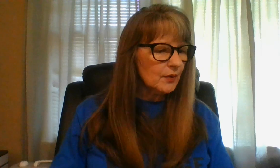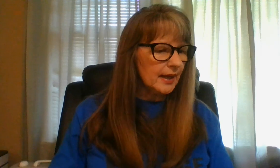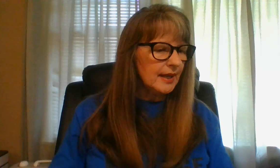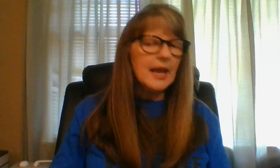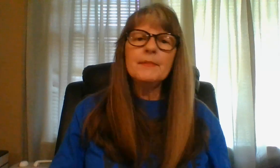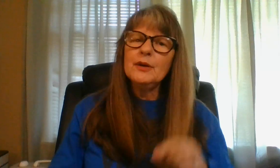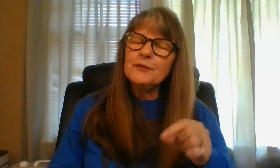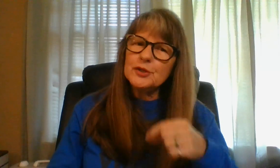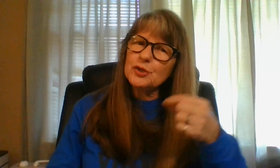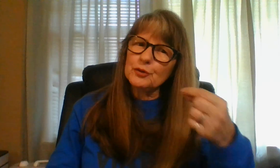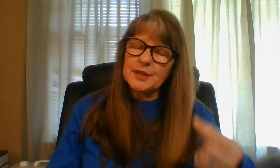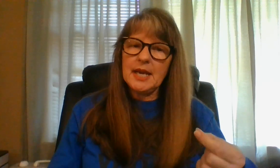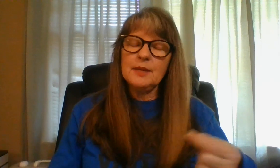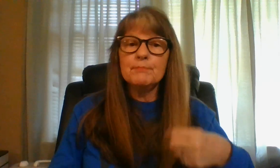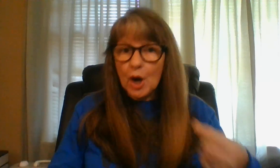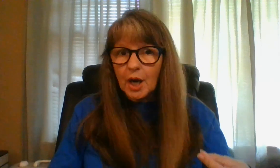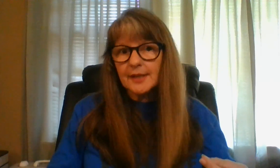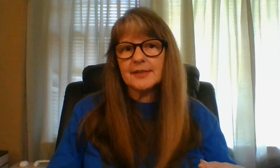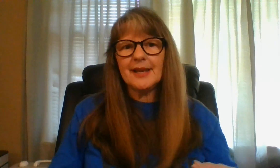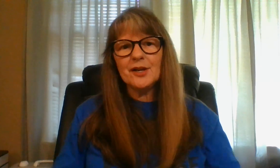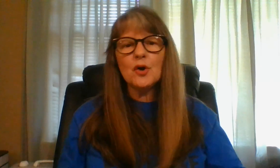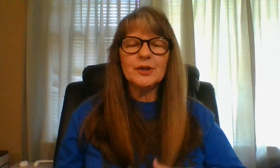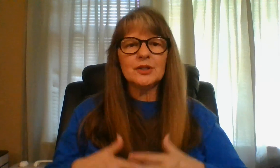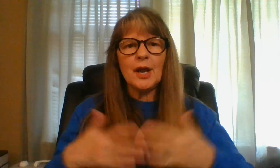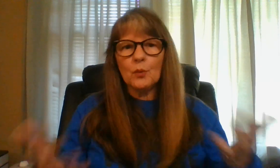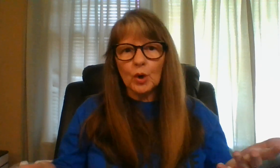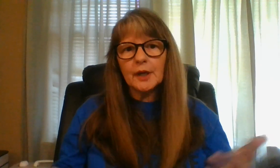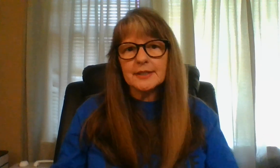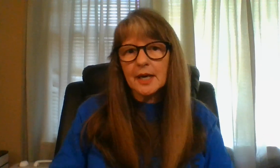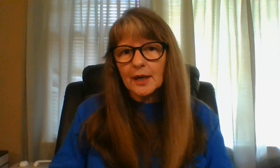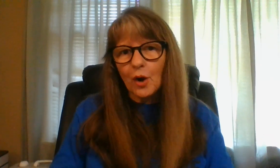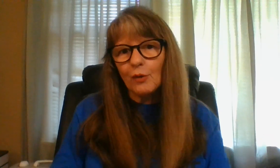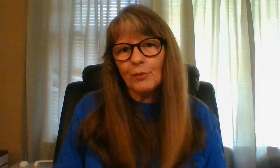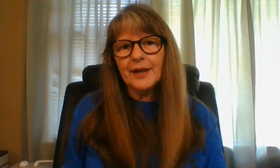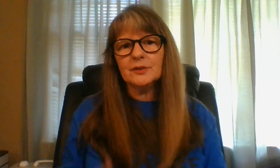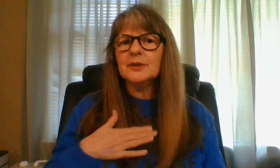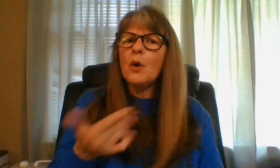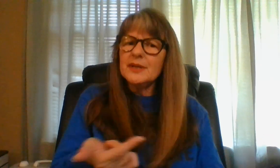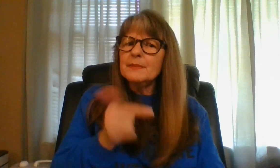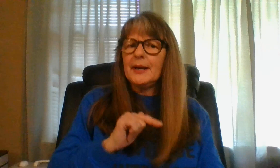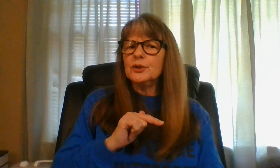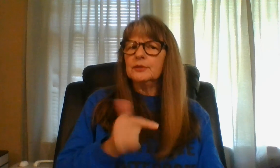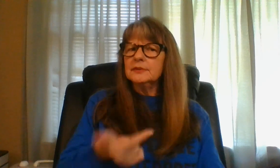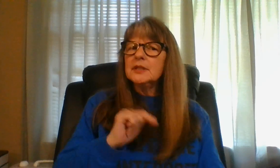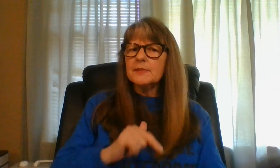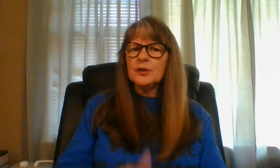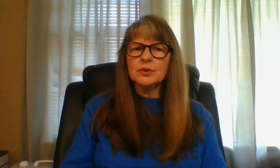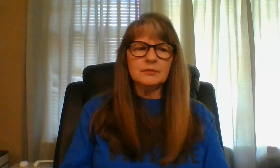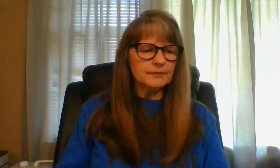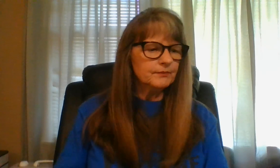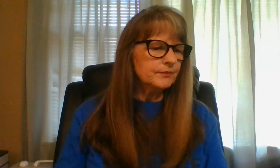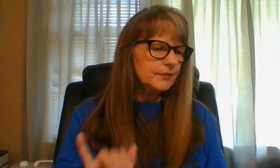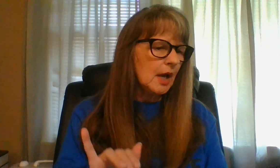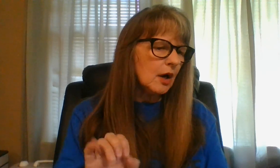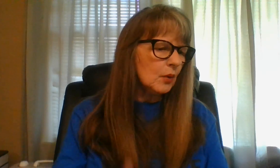Okay. But since you're saying boss, they know it's at work, it's not at home, right? So, oh, it's my turn. It's my turn. Ah,